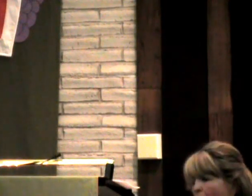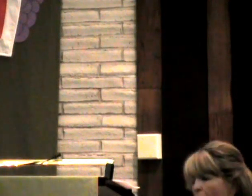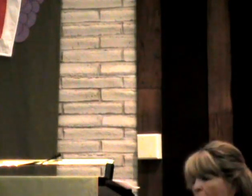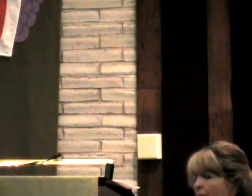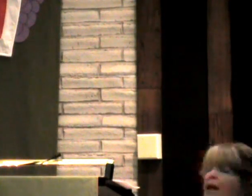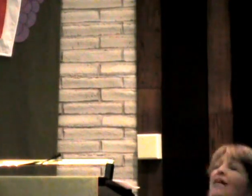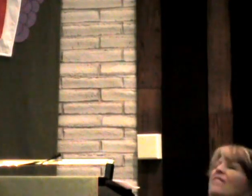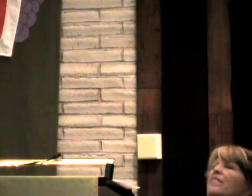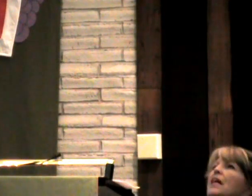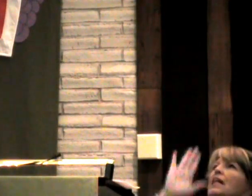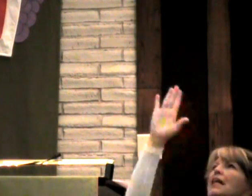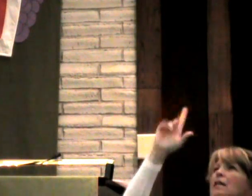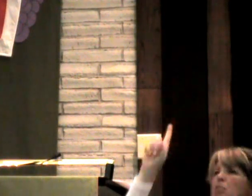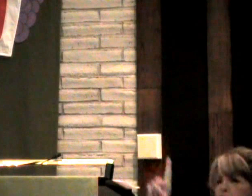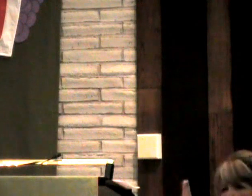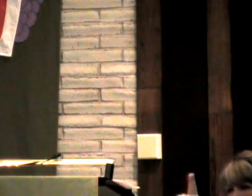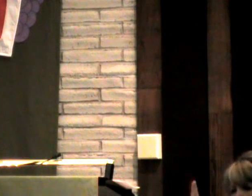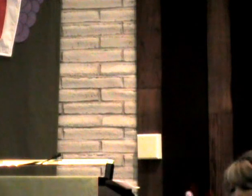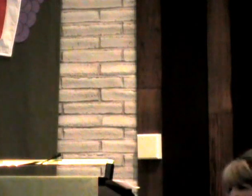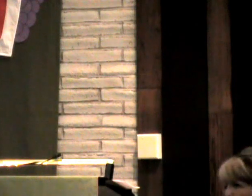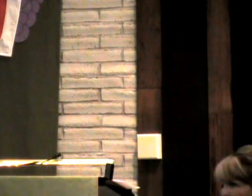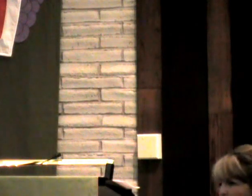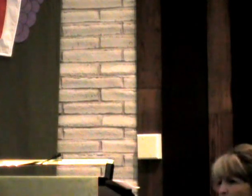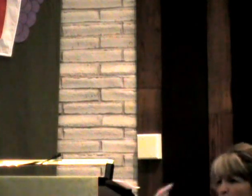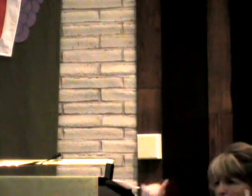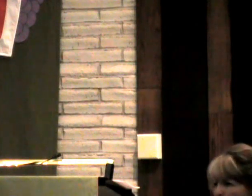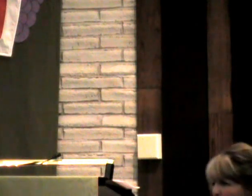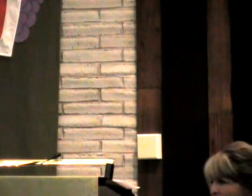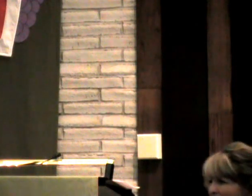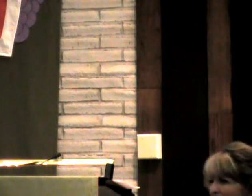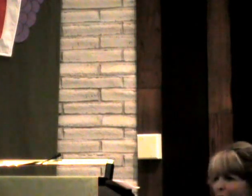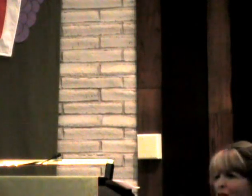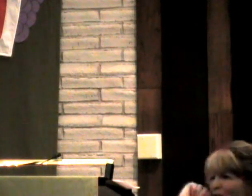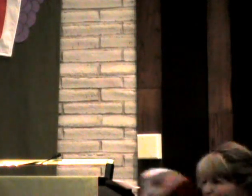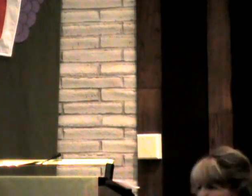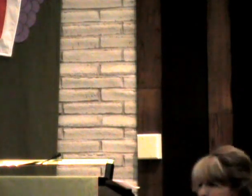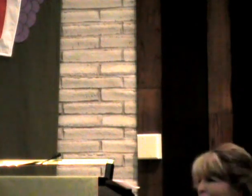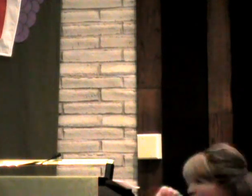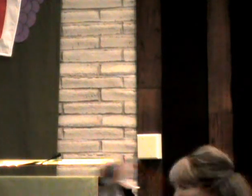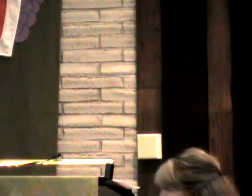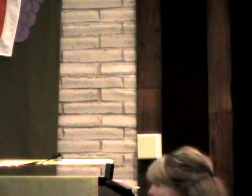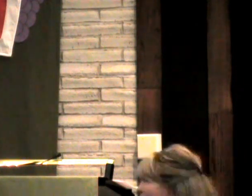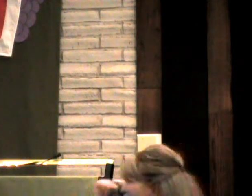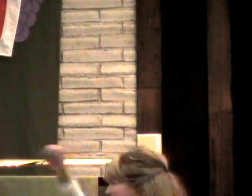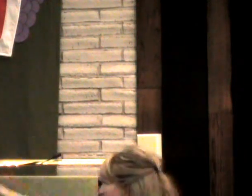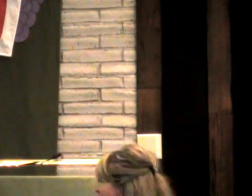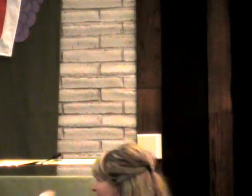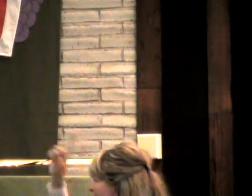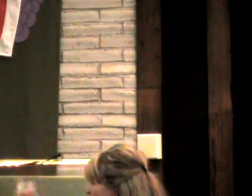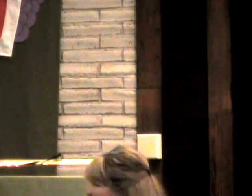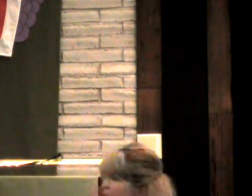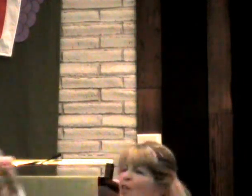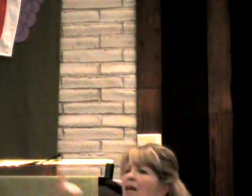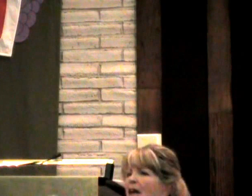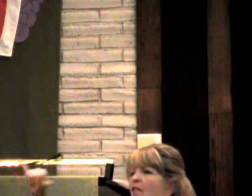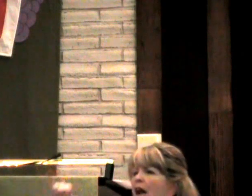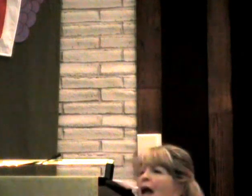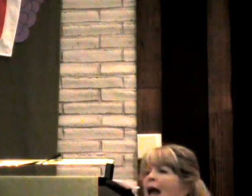Christ and the power of Christ and feel Him with you today and tomorrow and every tomorrow